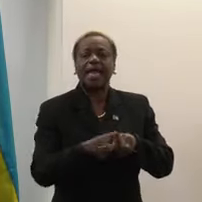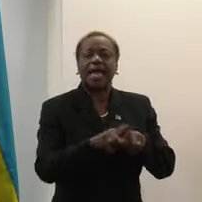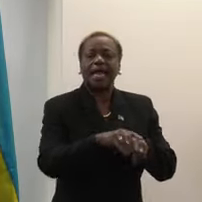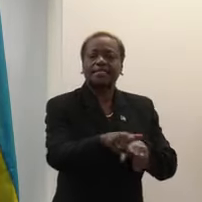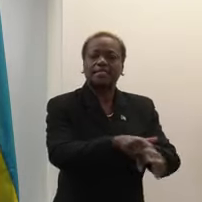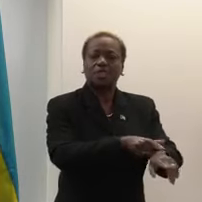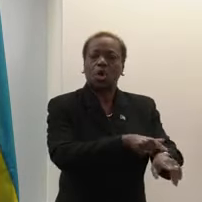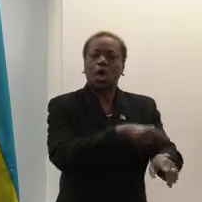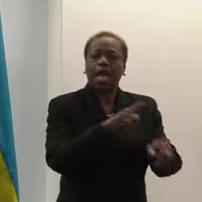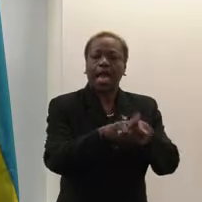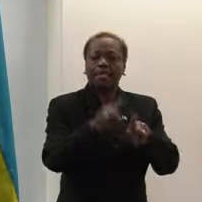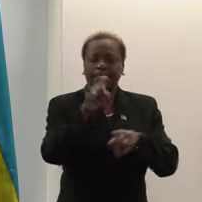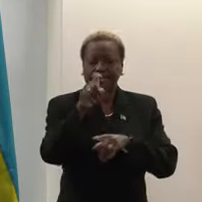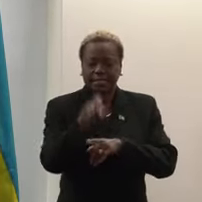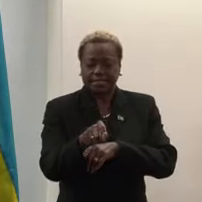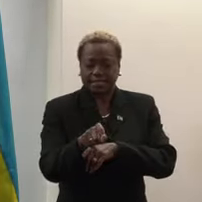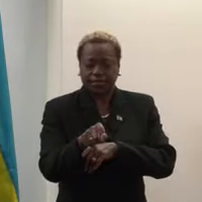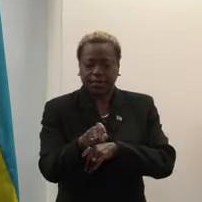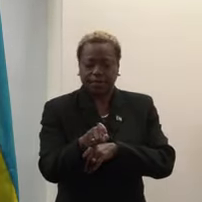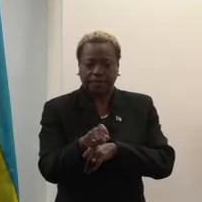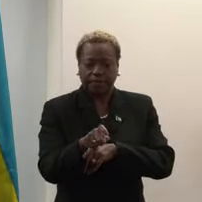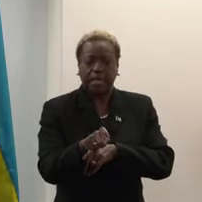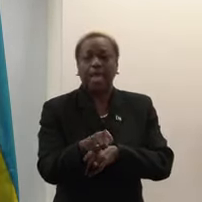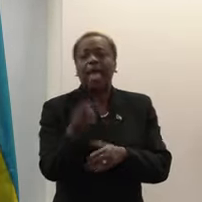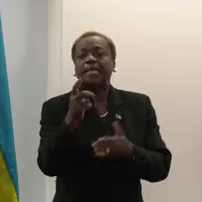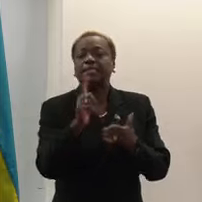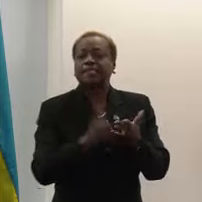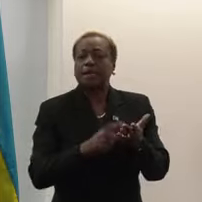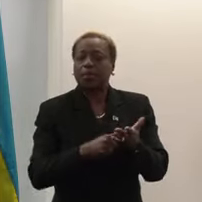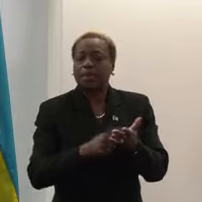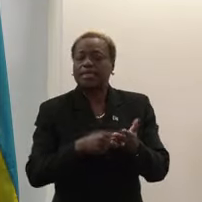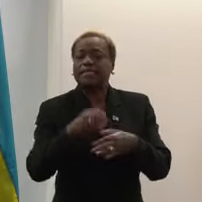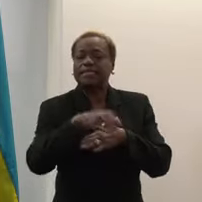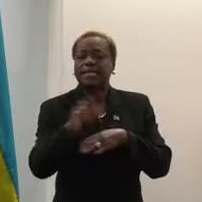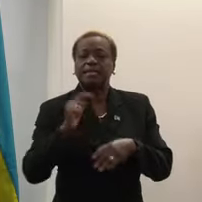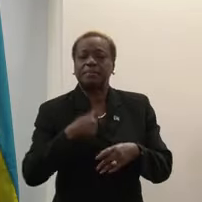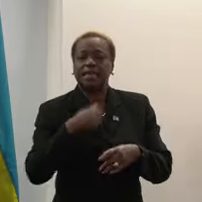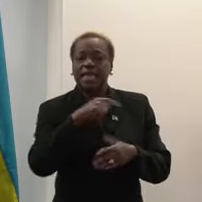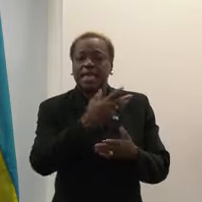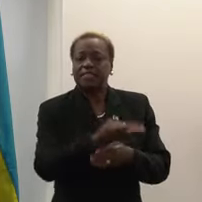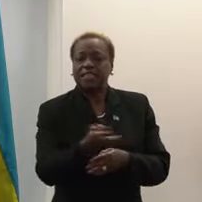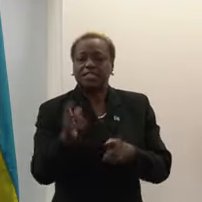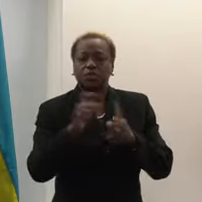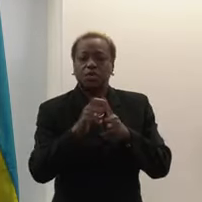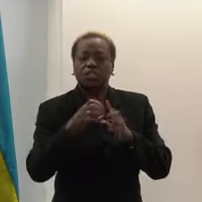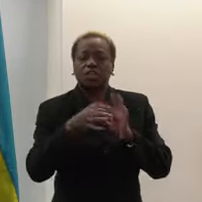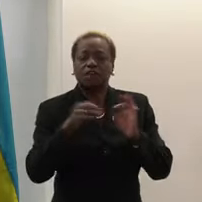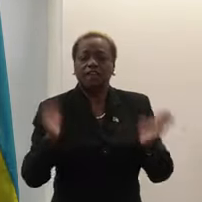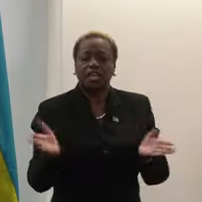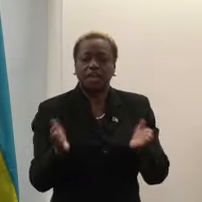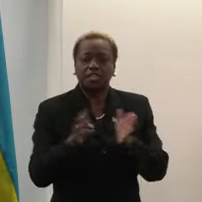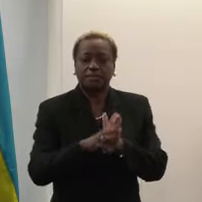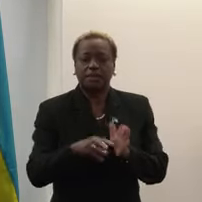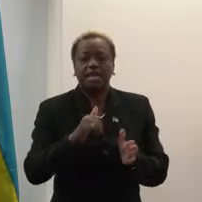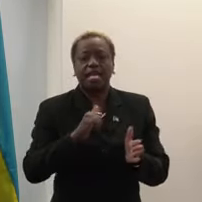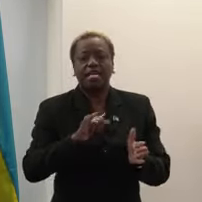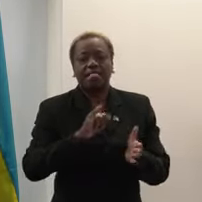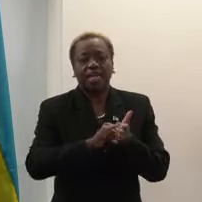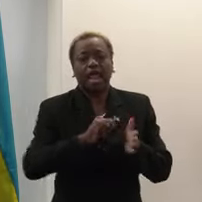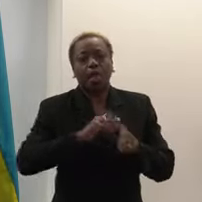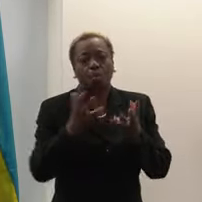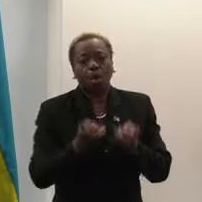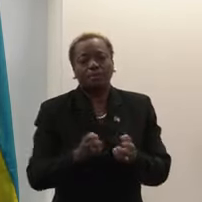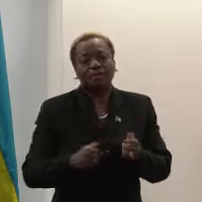as is necessary. And someone sent me these words of encouragement that I want to pass on to you.